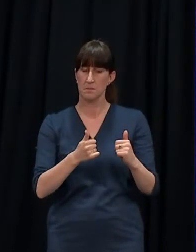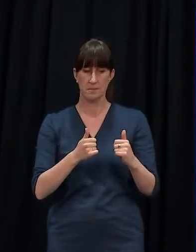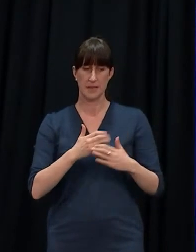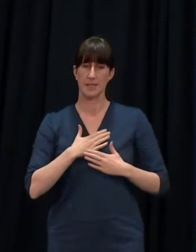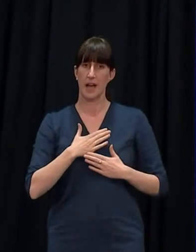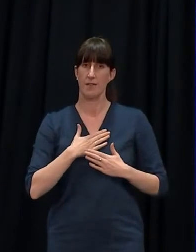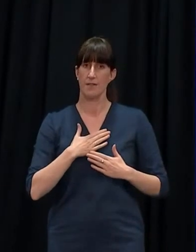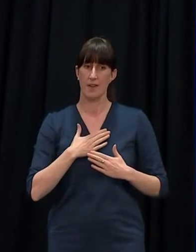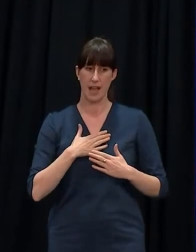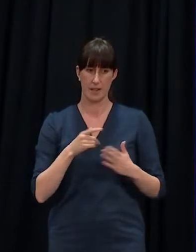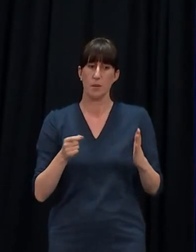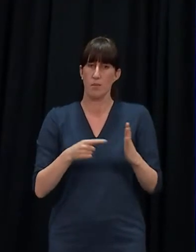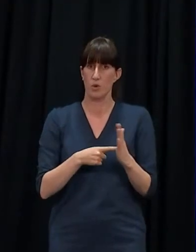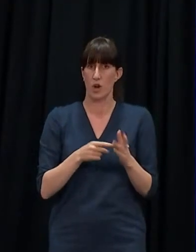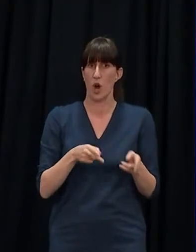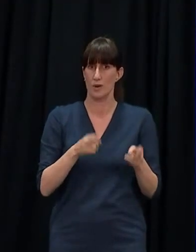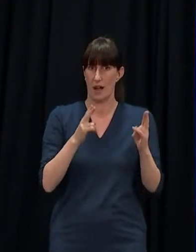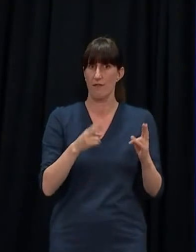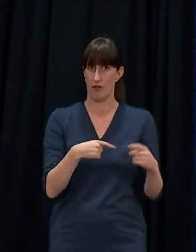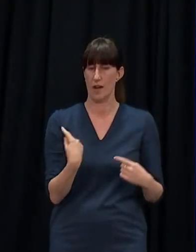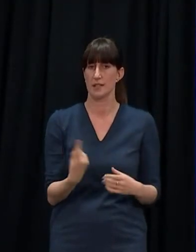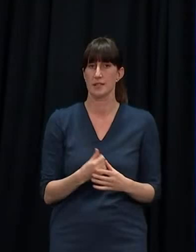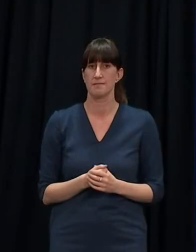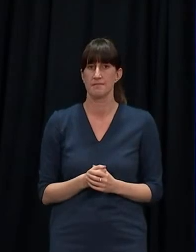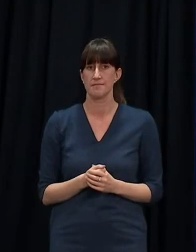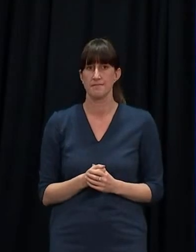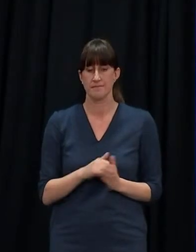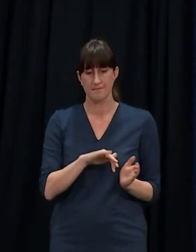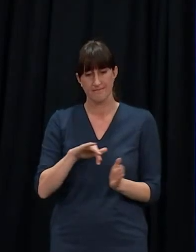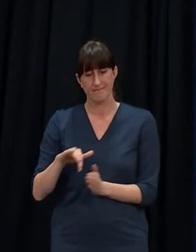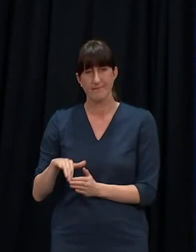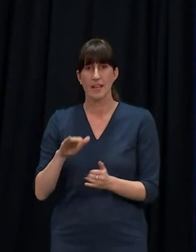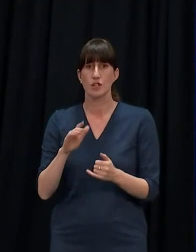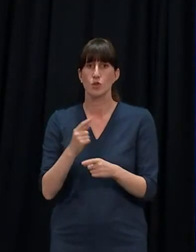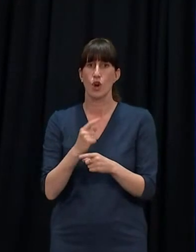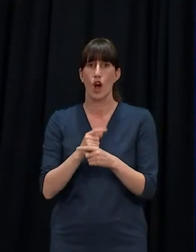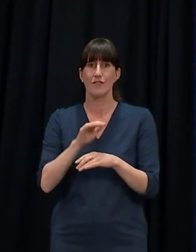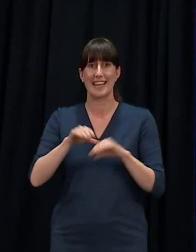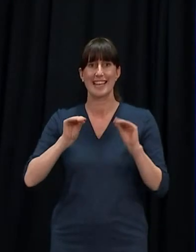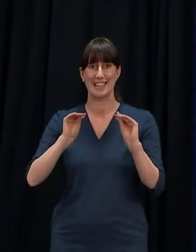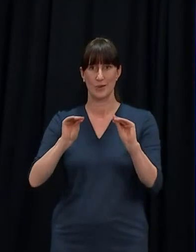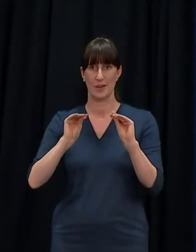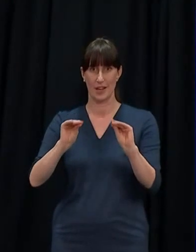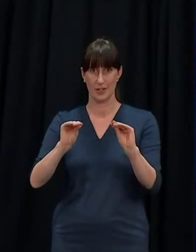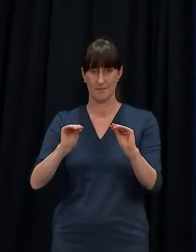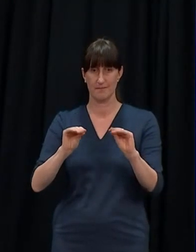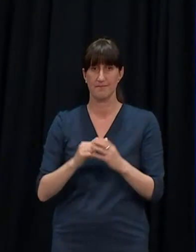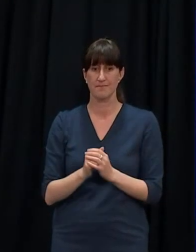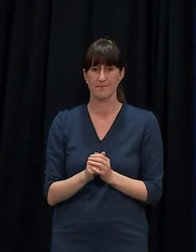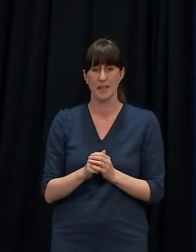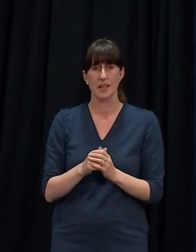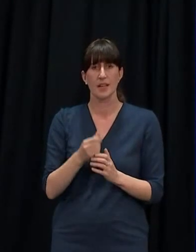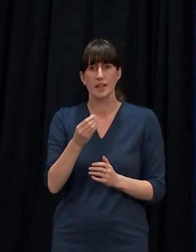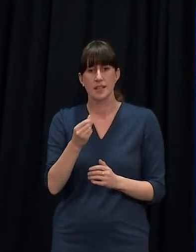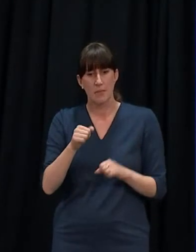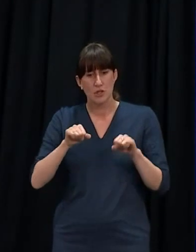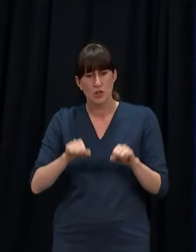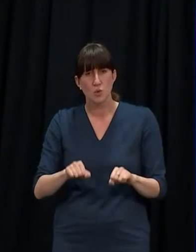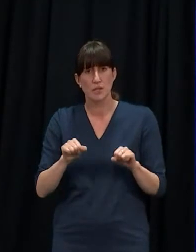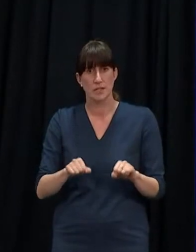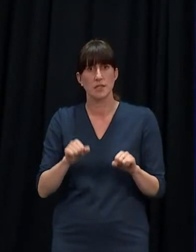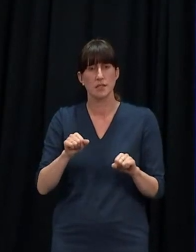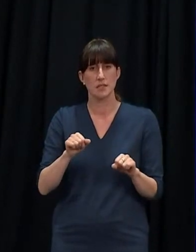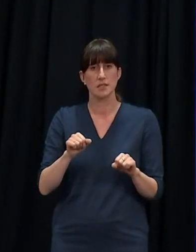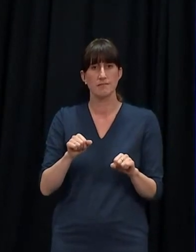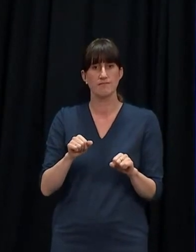network. Finally today, a word on education. We are ensuring that students around the country, and in particular in Auckland, will continue